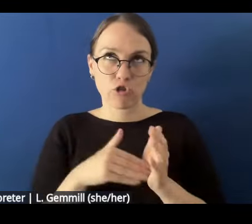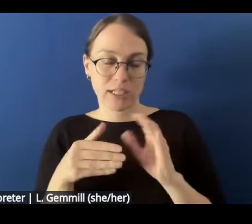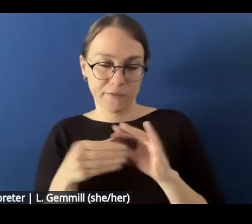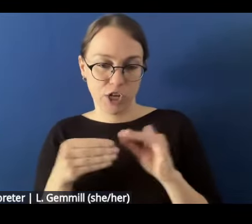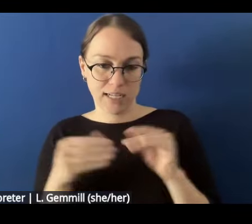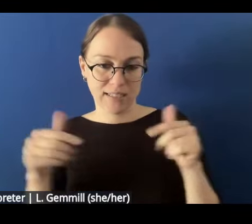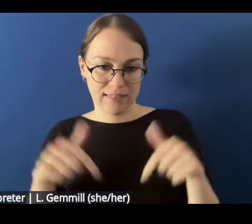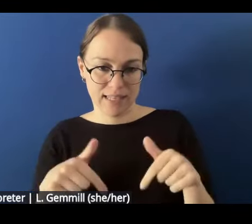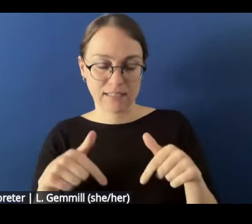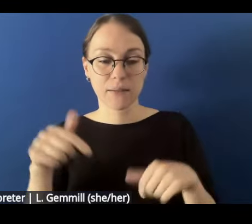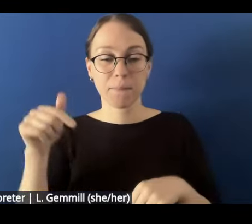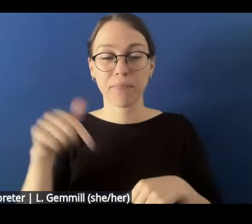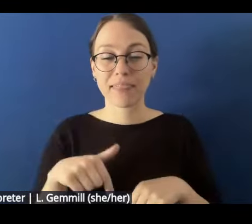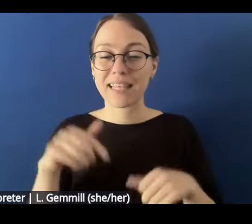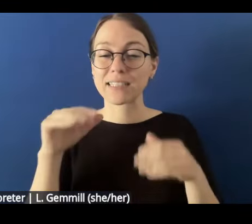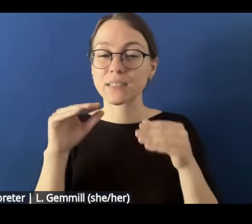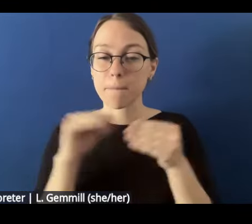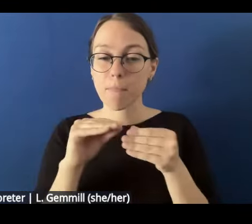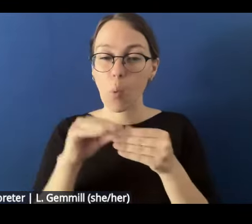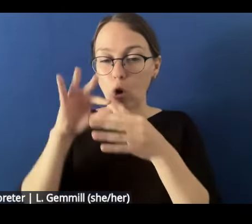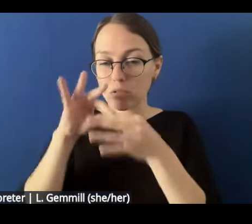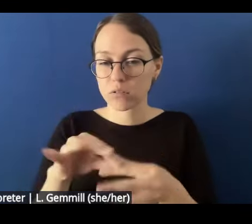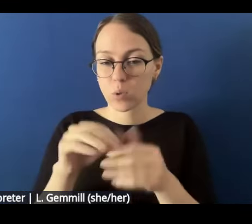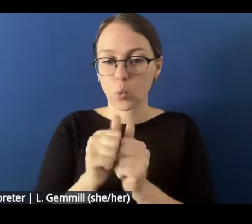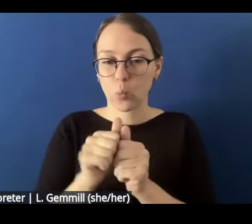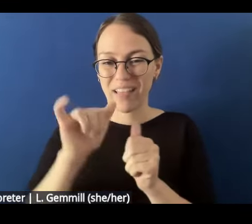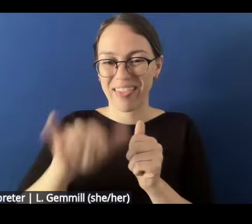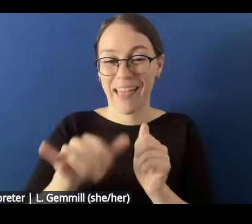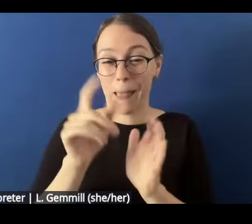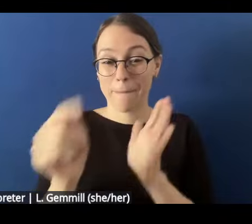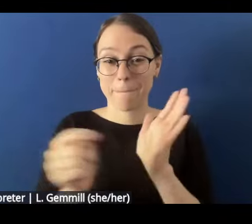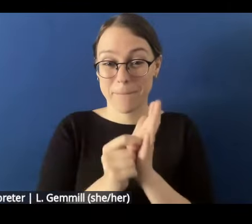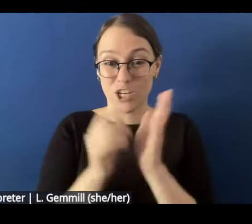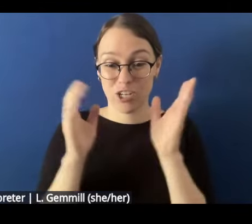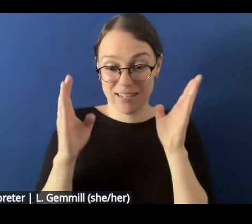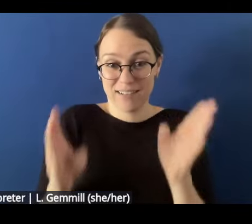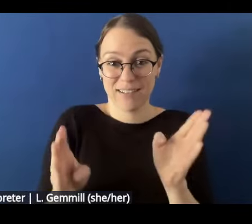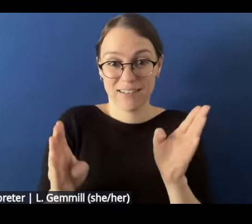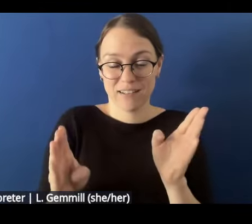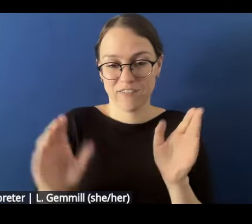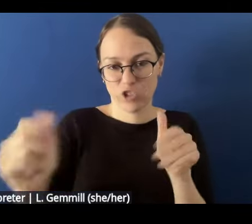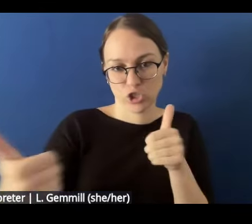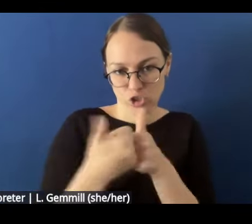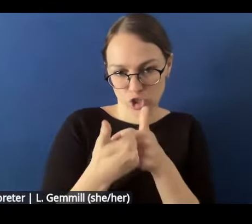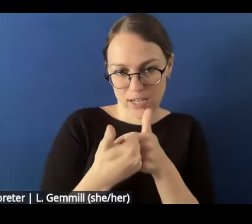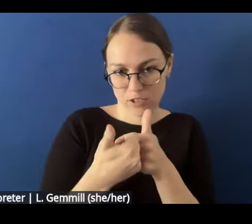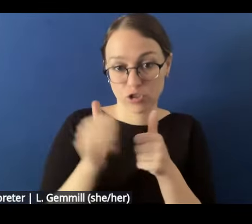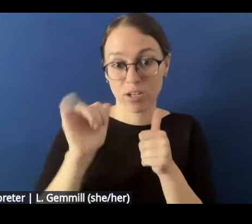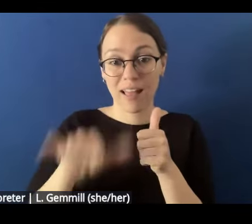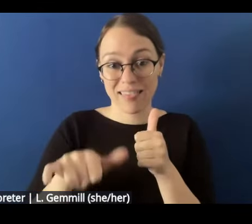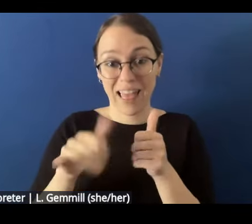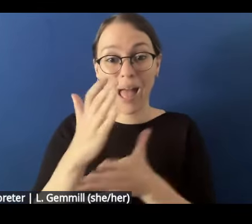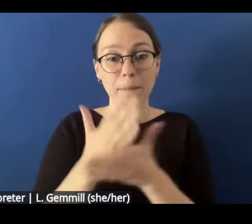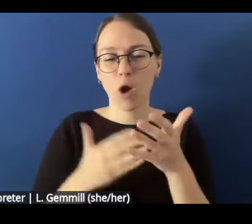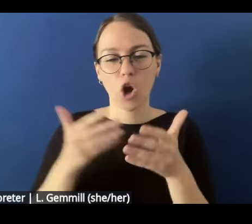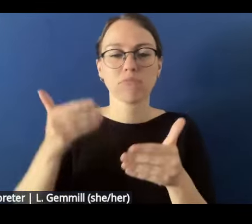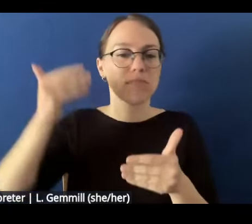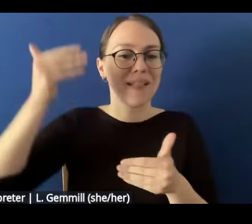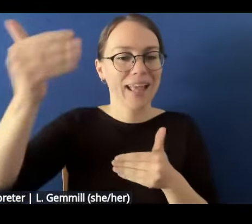is geared really more towards that challenge period, which comes a little bit later in the process, whereas the manuals are relevant